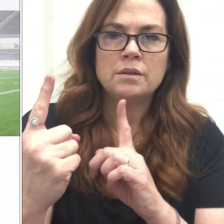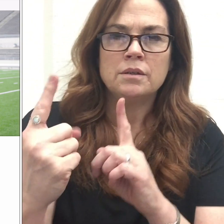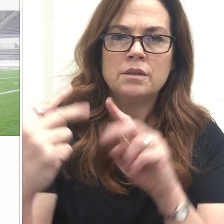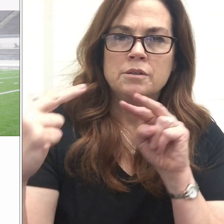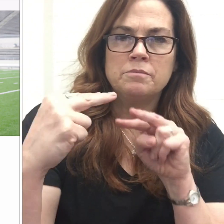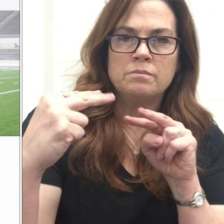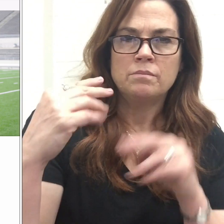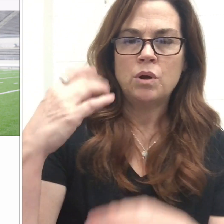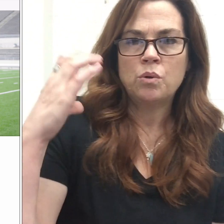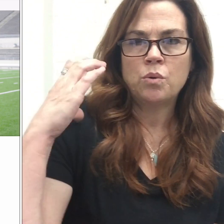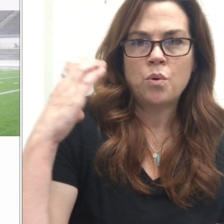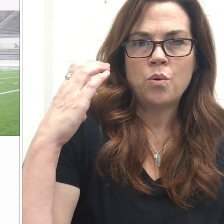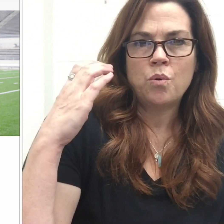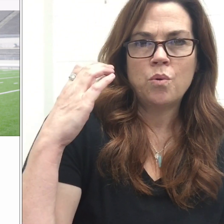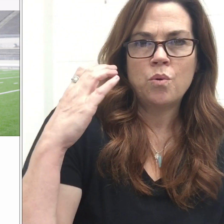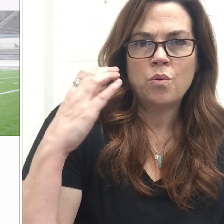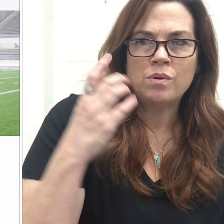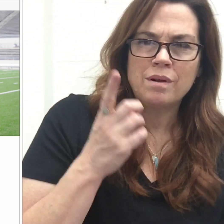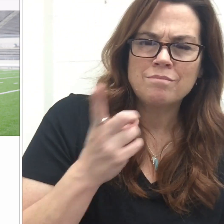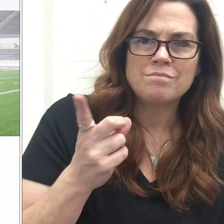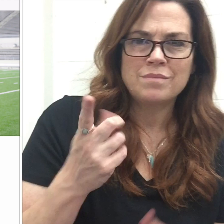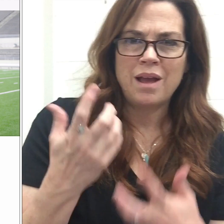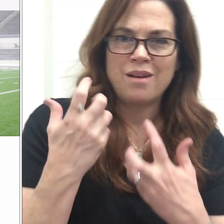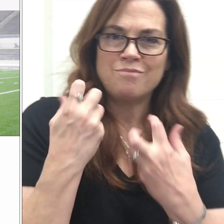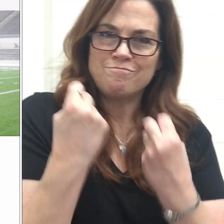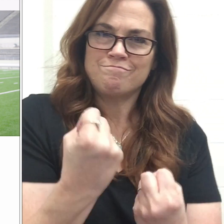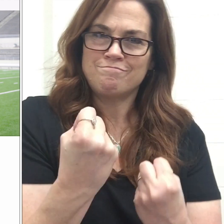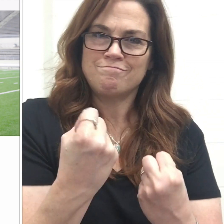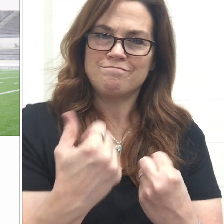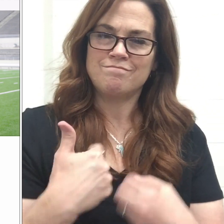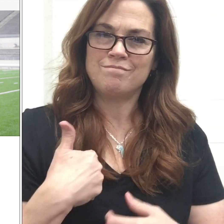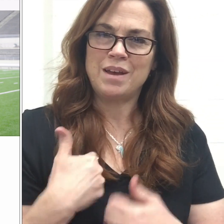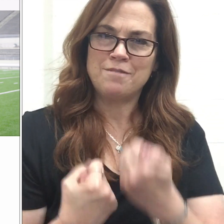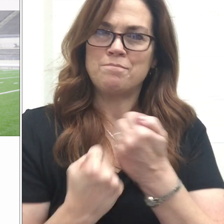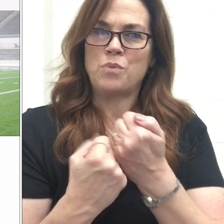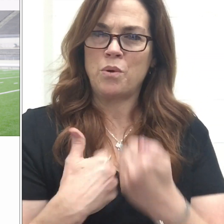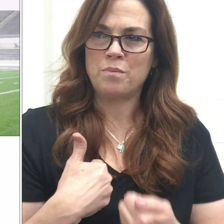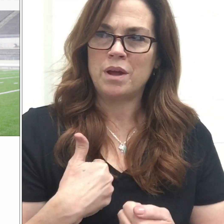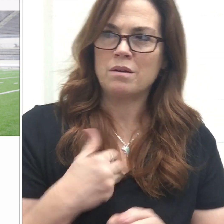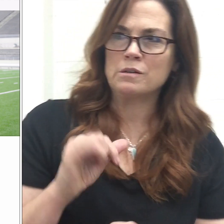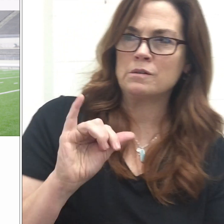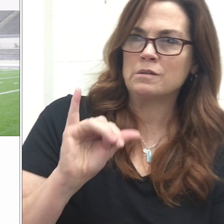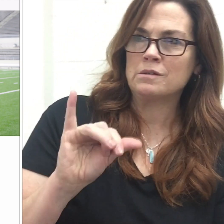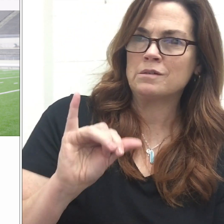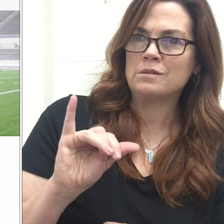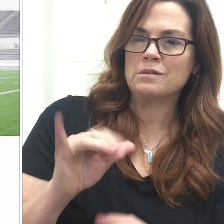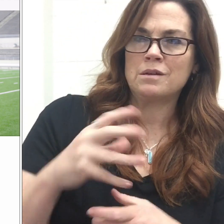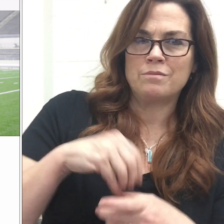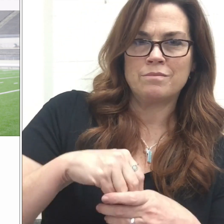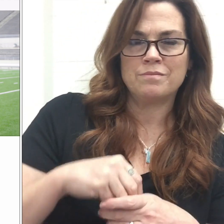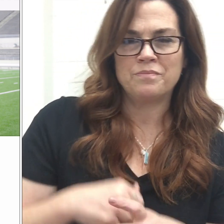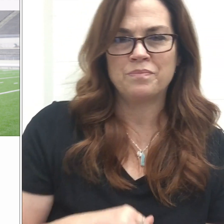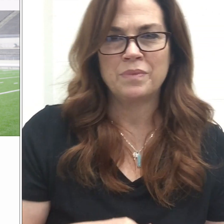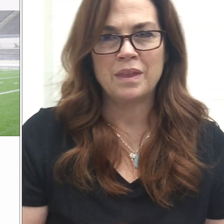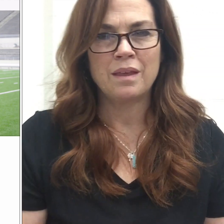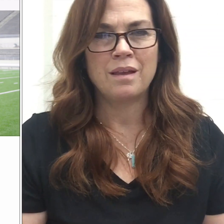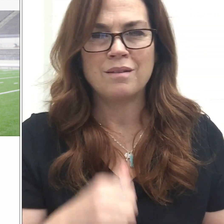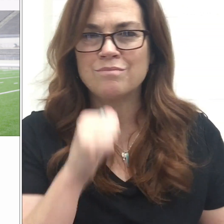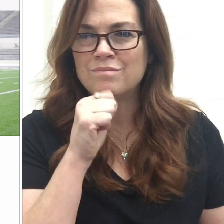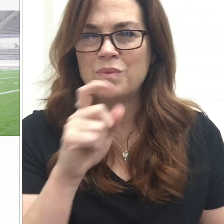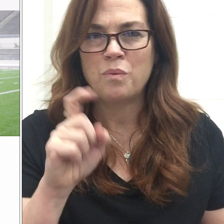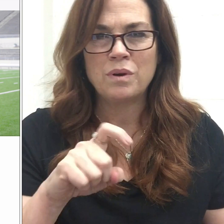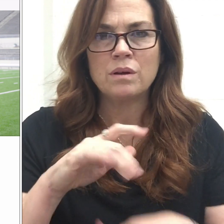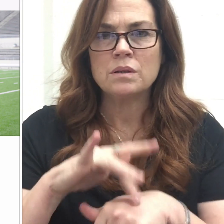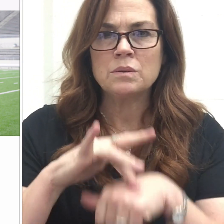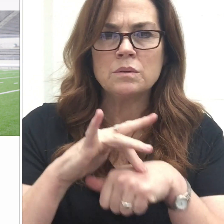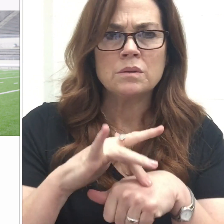me move me forward with confidence instead of me moving forward in doubt, wondering, am I about to get pulled